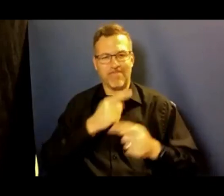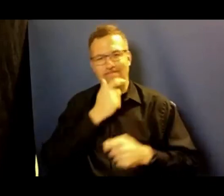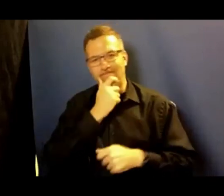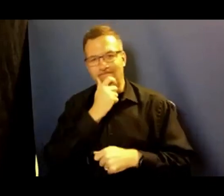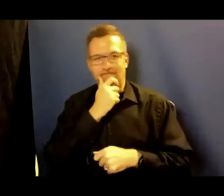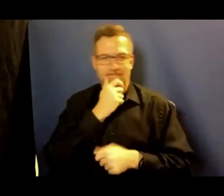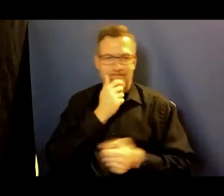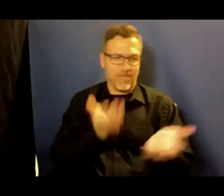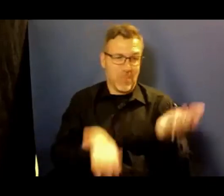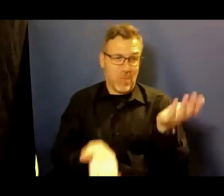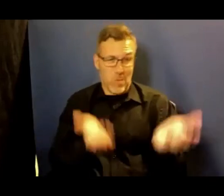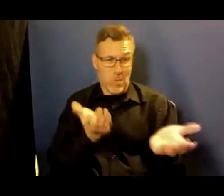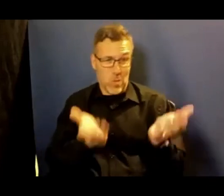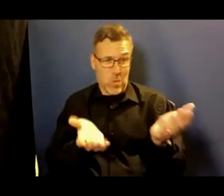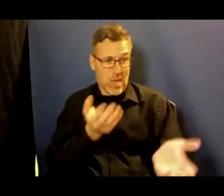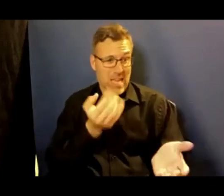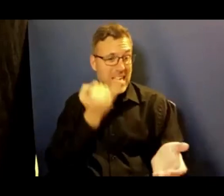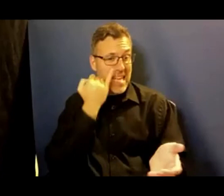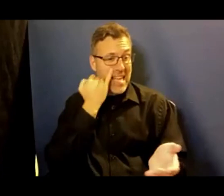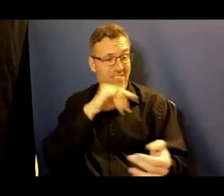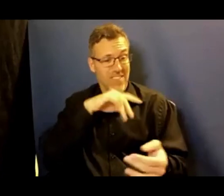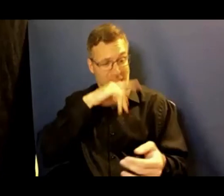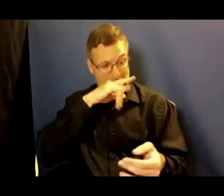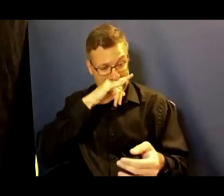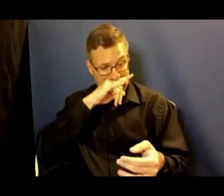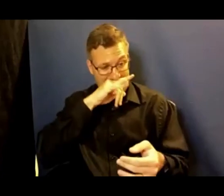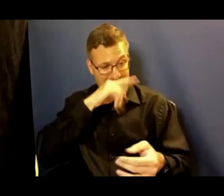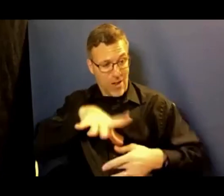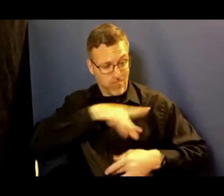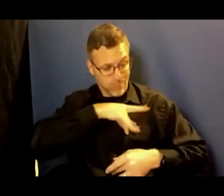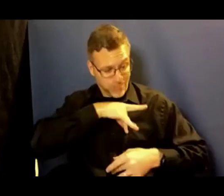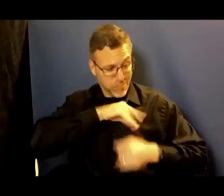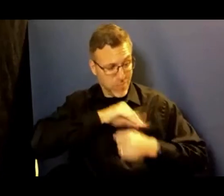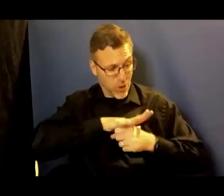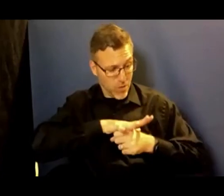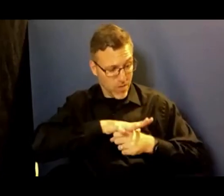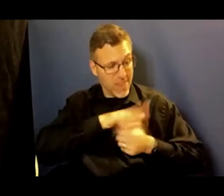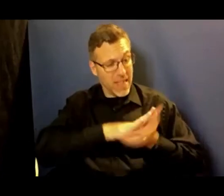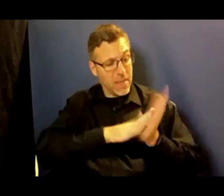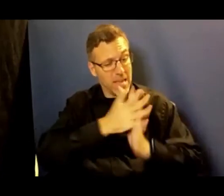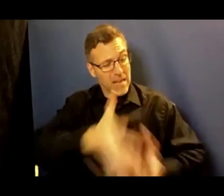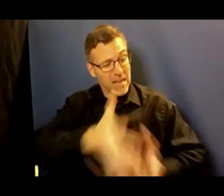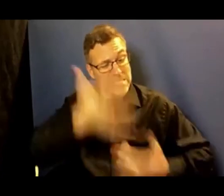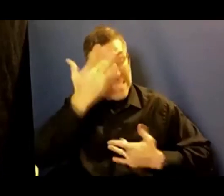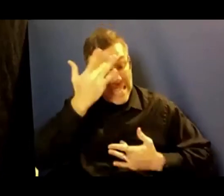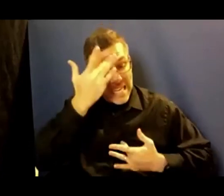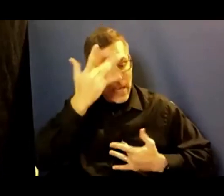how sick kids get so that we can weigh that risk benefit.